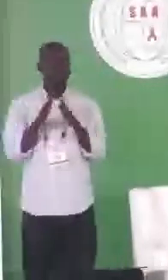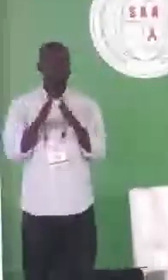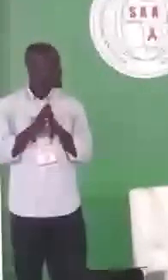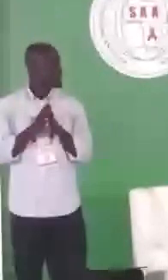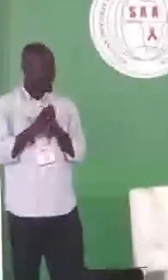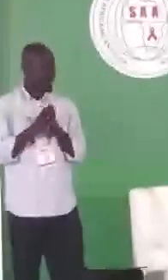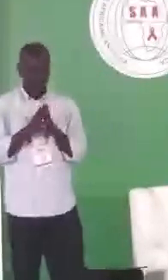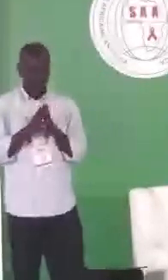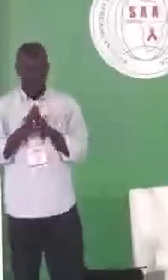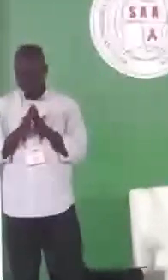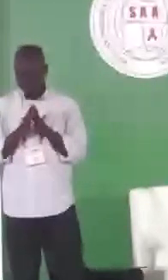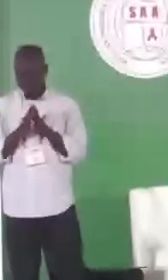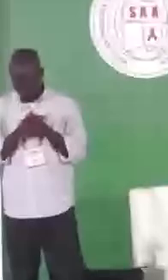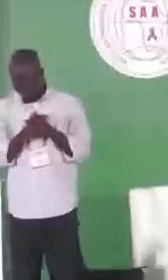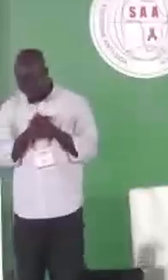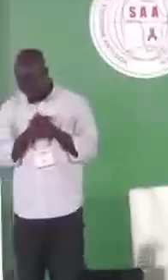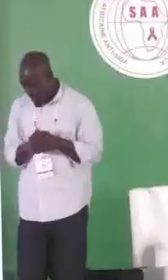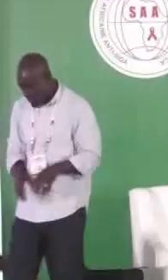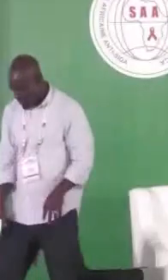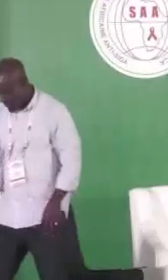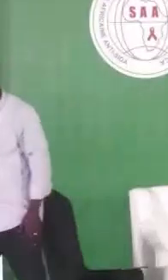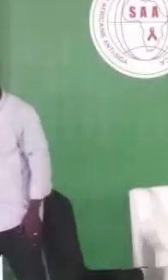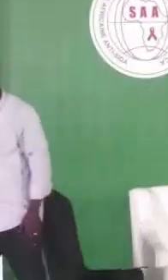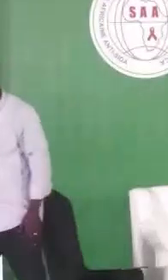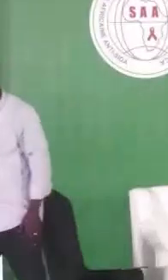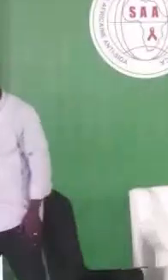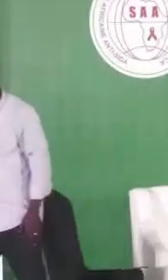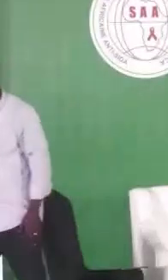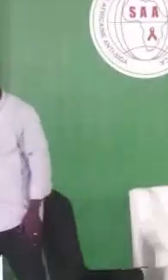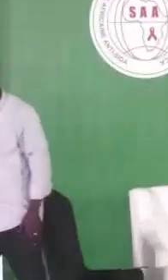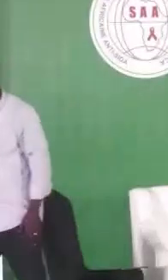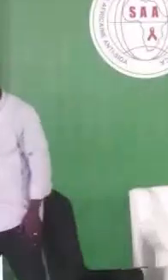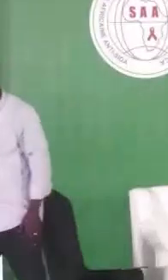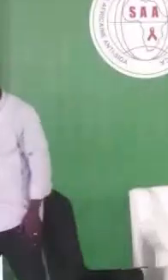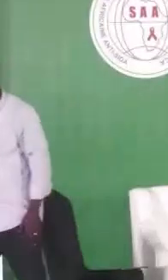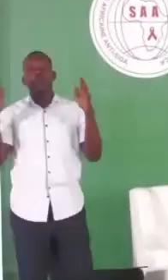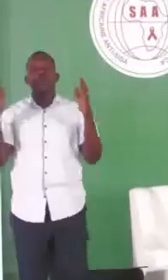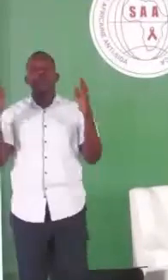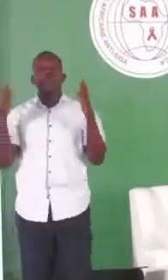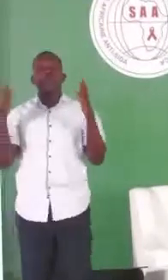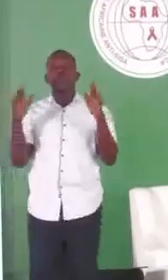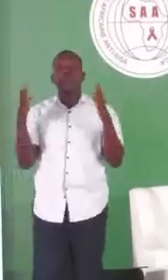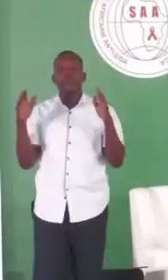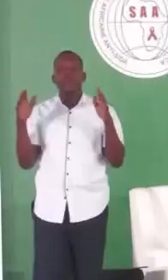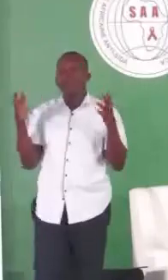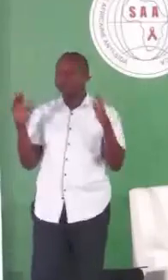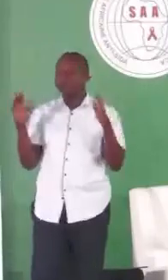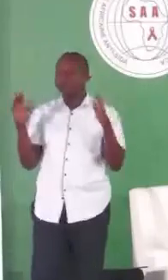acknowledge the panelists for interventions. Thank you so